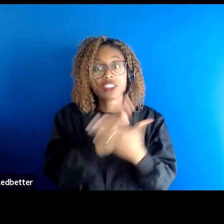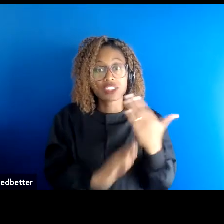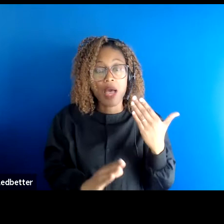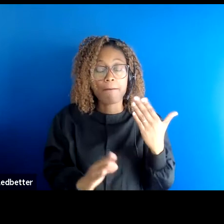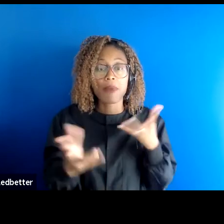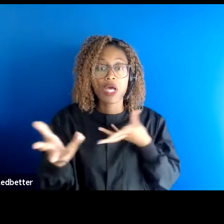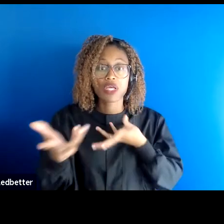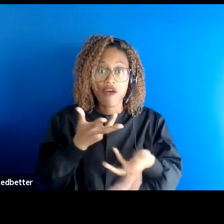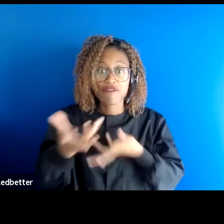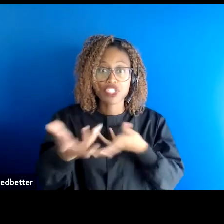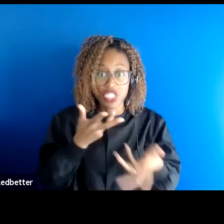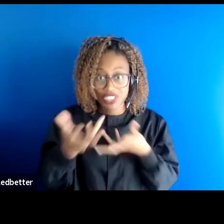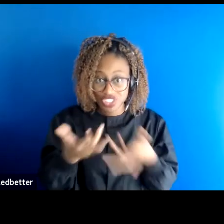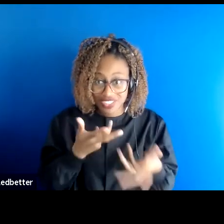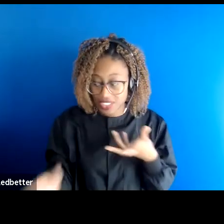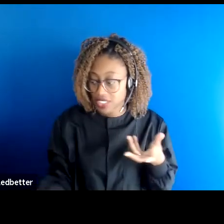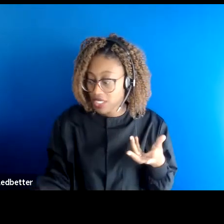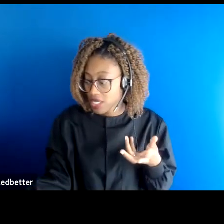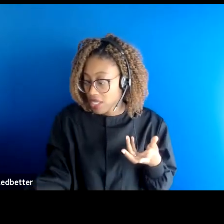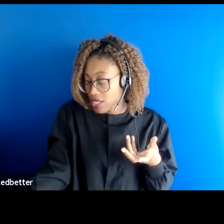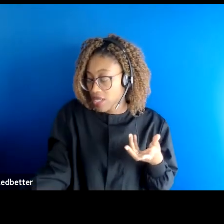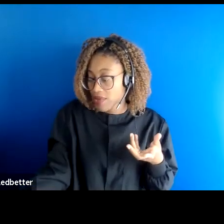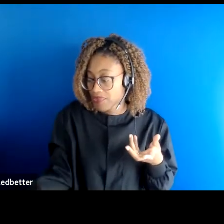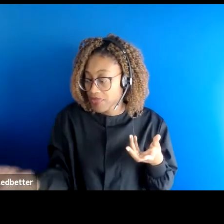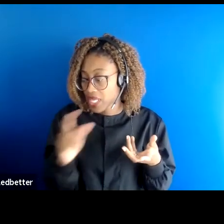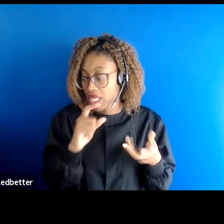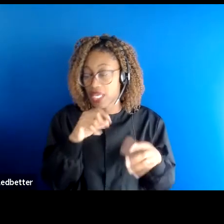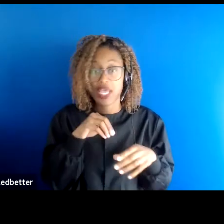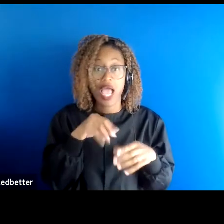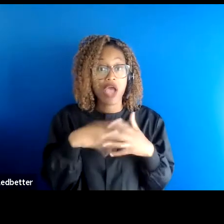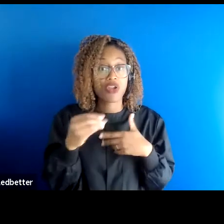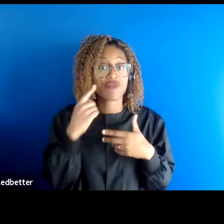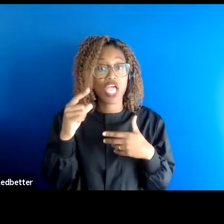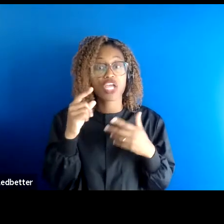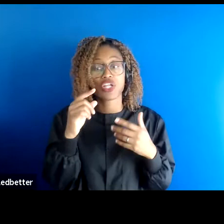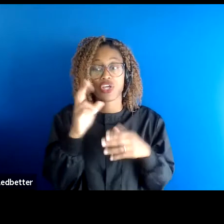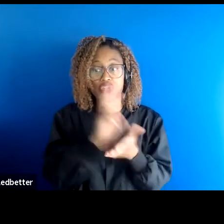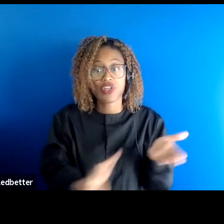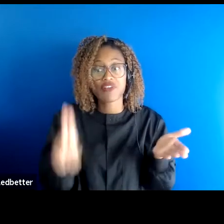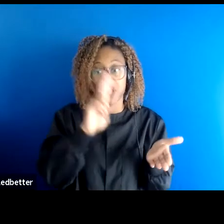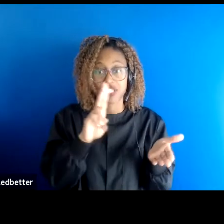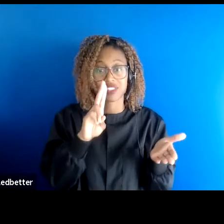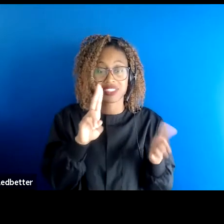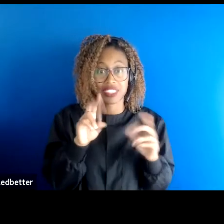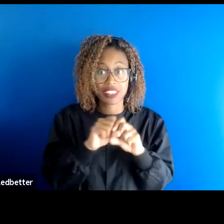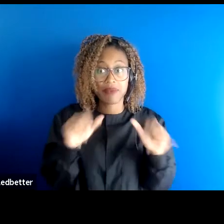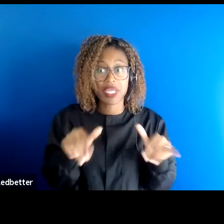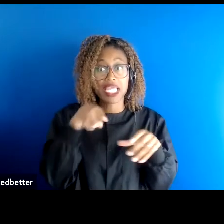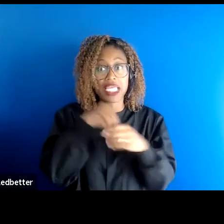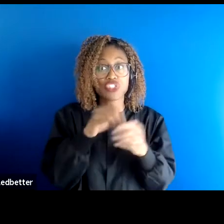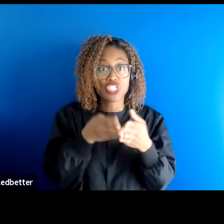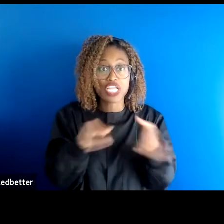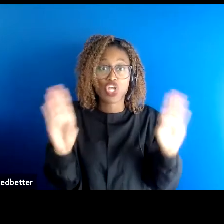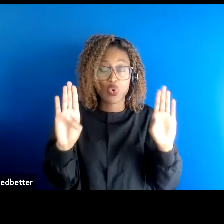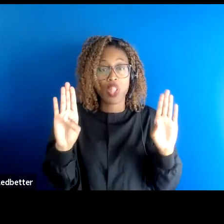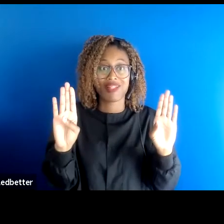out of the university and academic system and into sort of the general conversation.